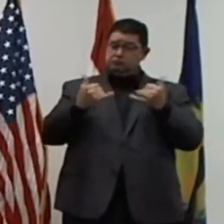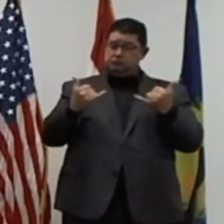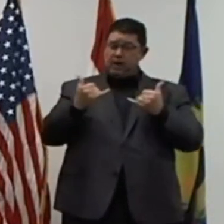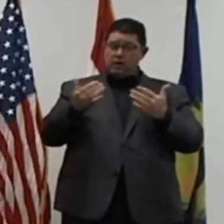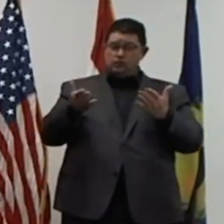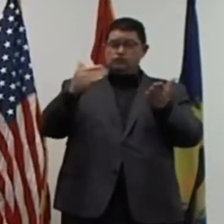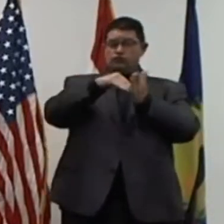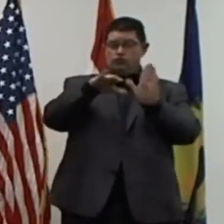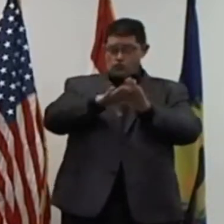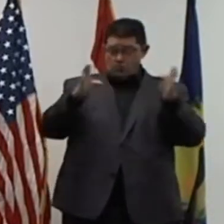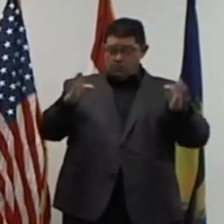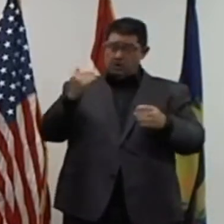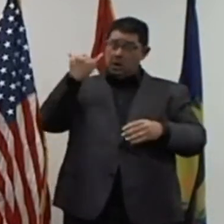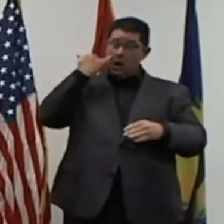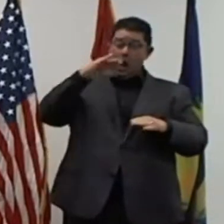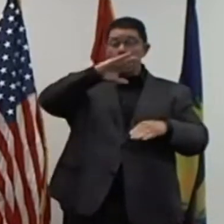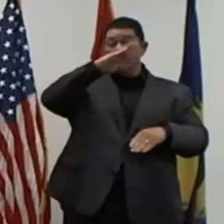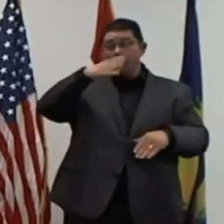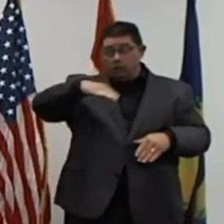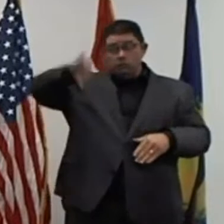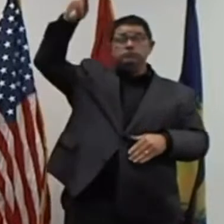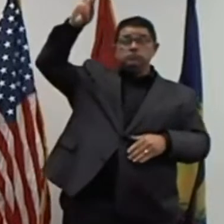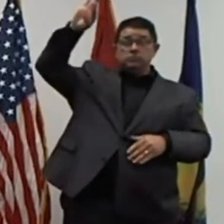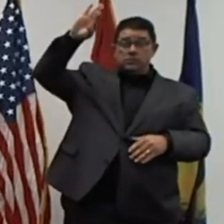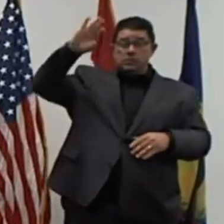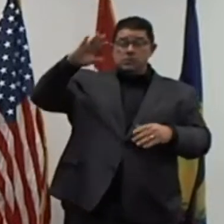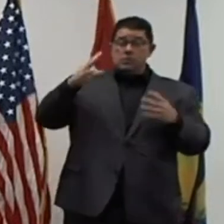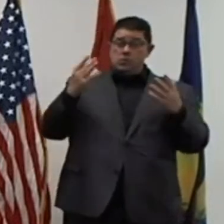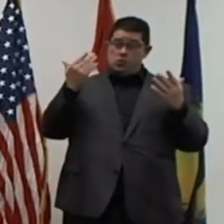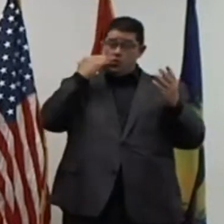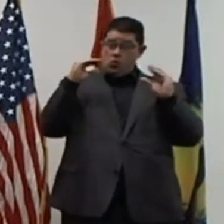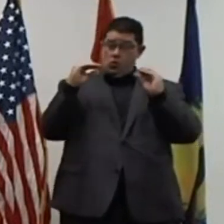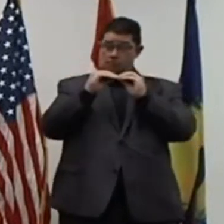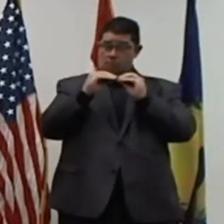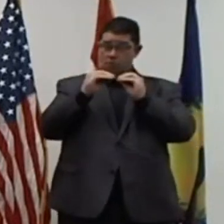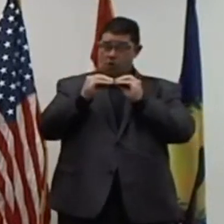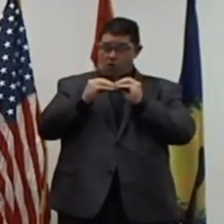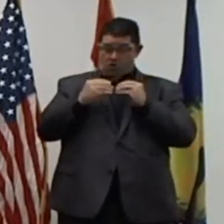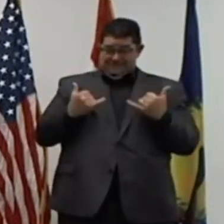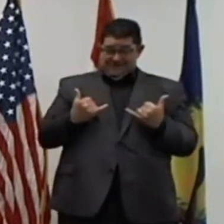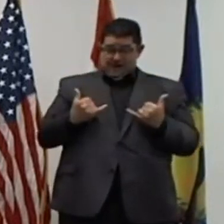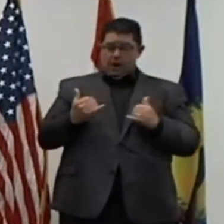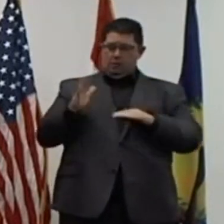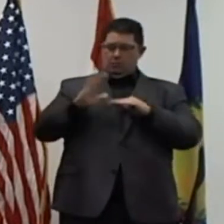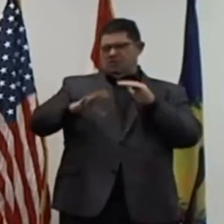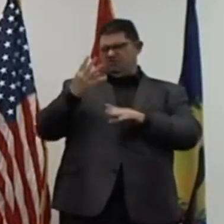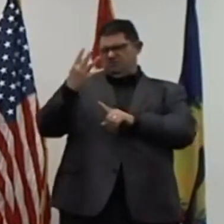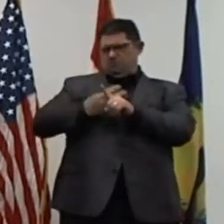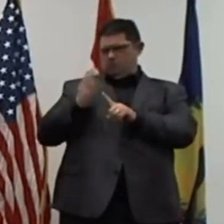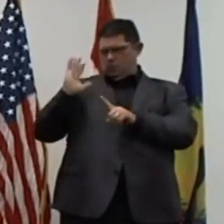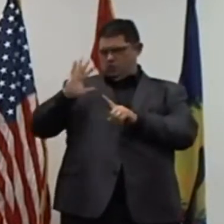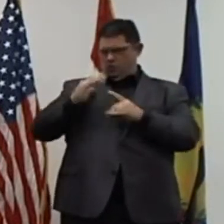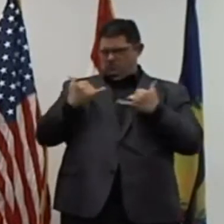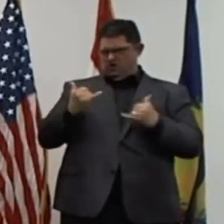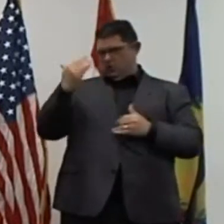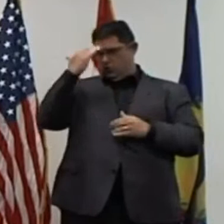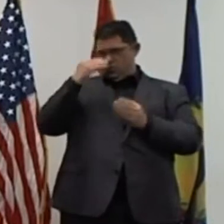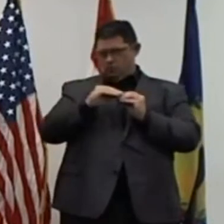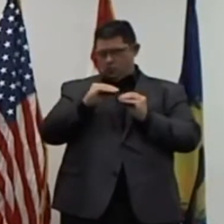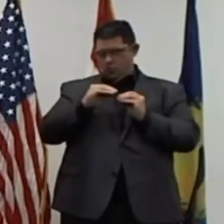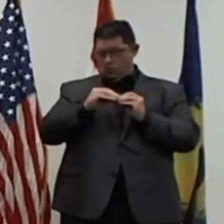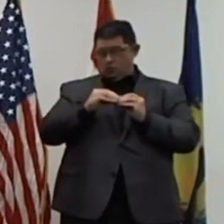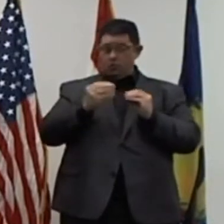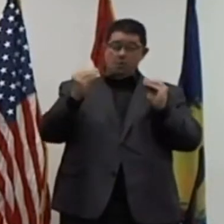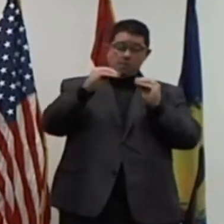If there is a jump in cases in St. Louis County, we know more than we did 4 months ago. We have more